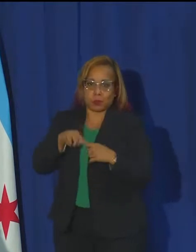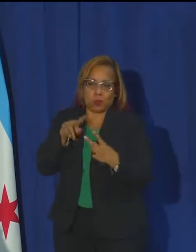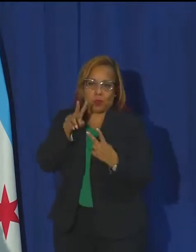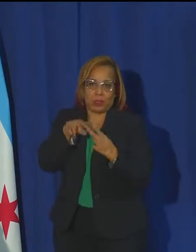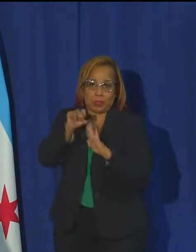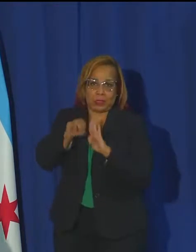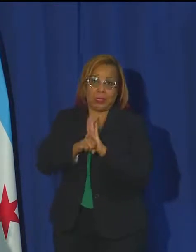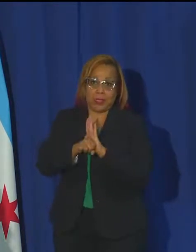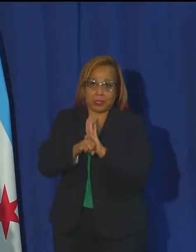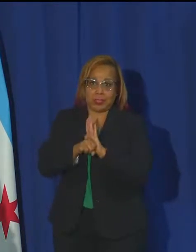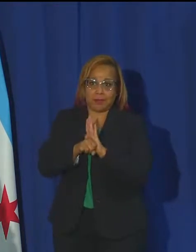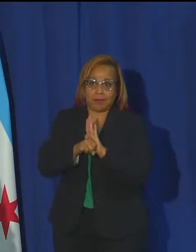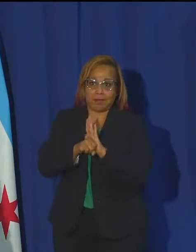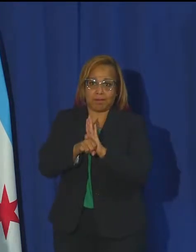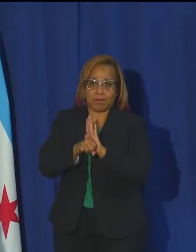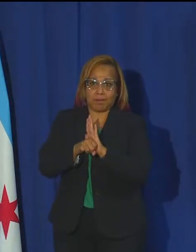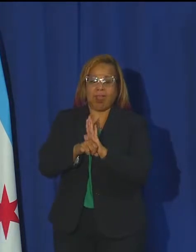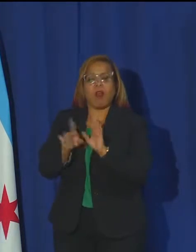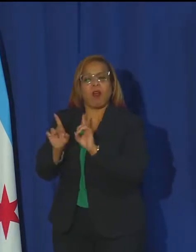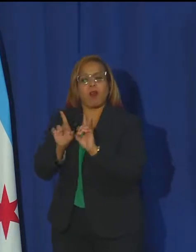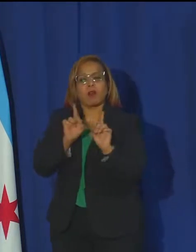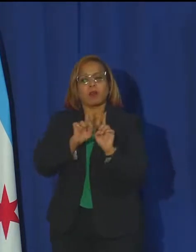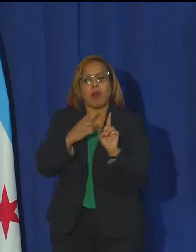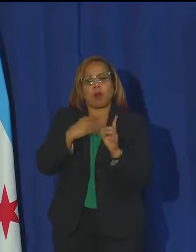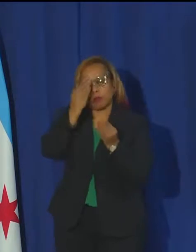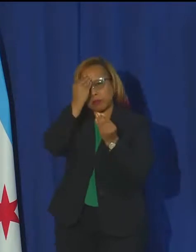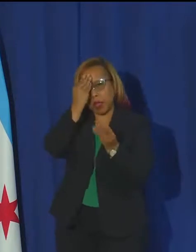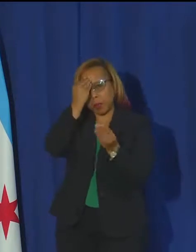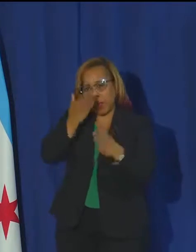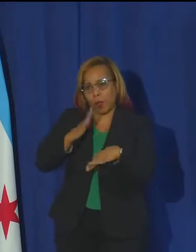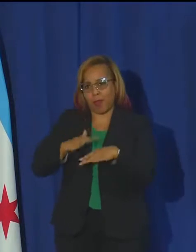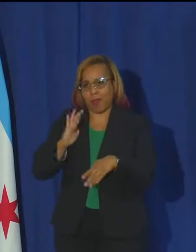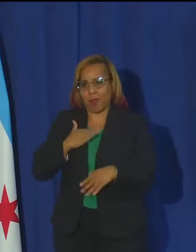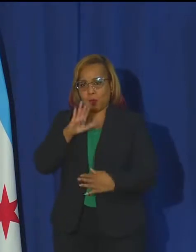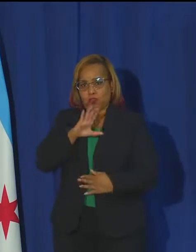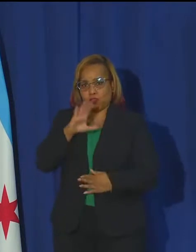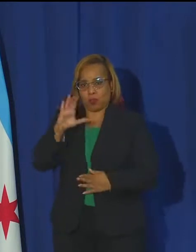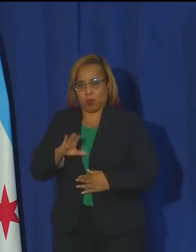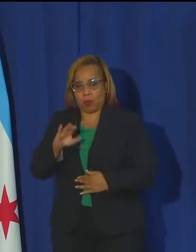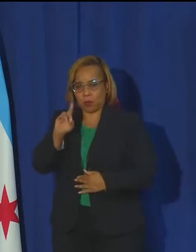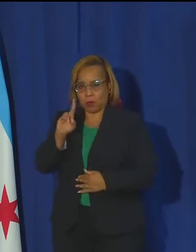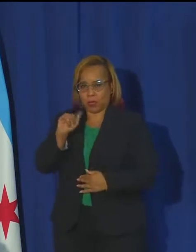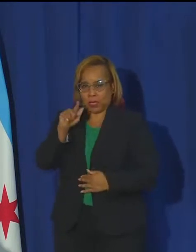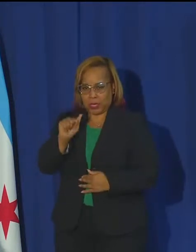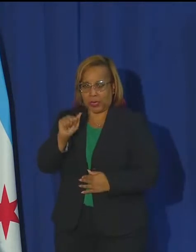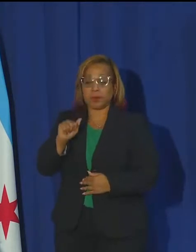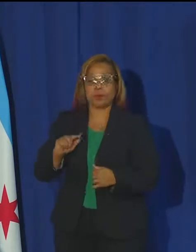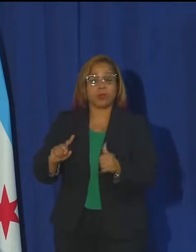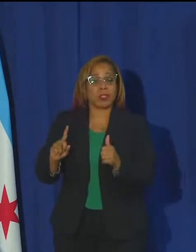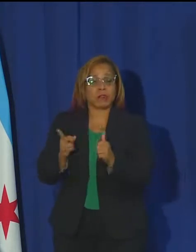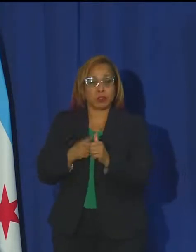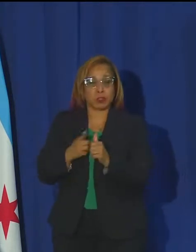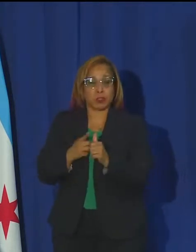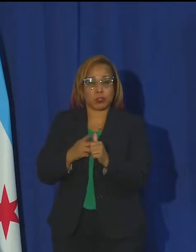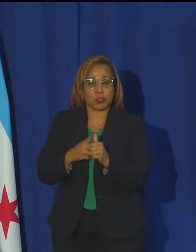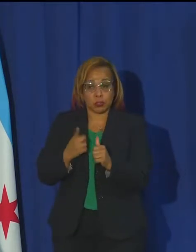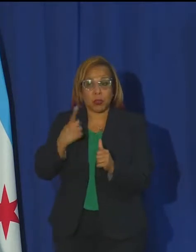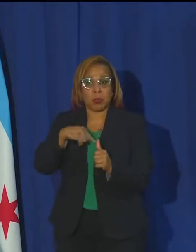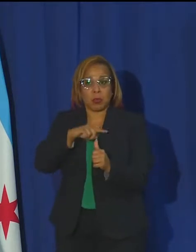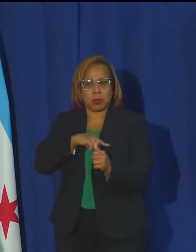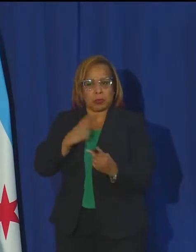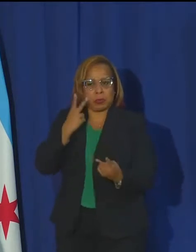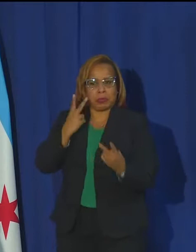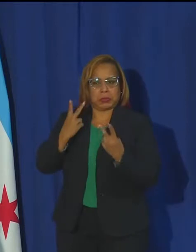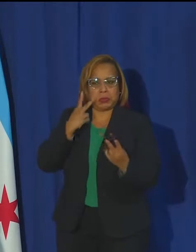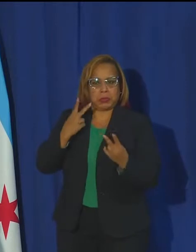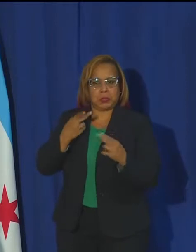states. I also want to give an update on our Chicago data. So first and foremost, we are